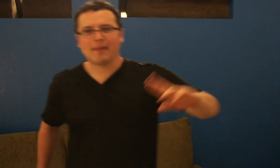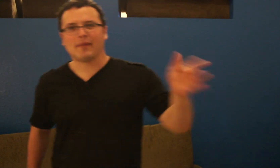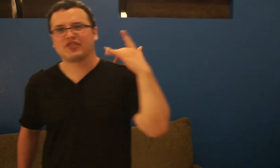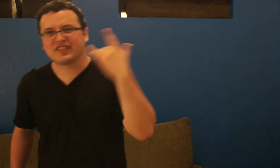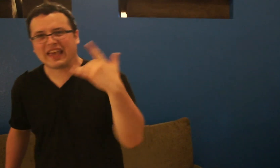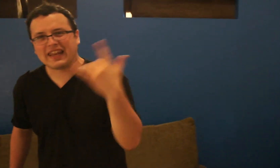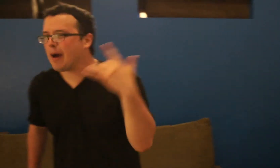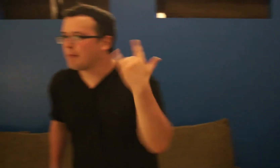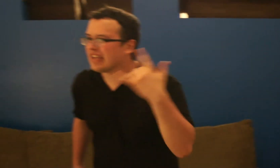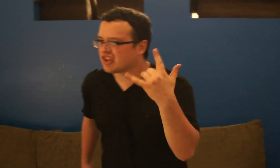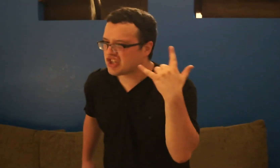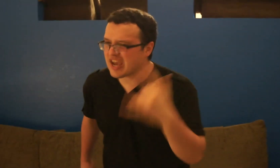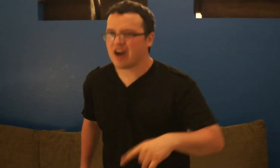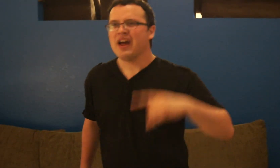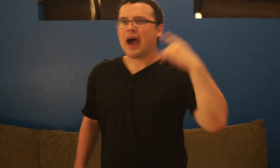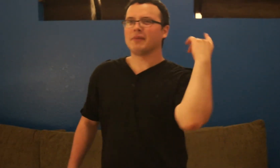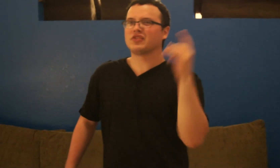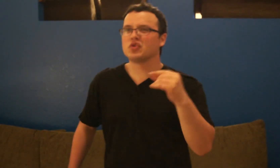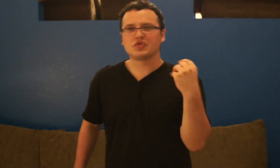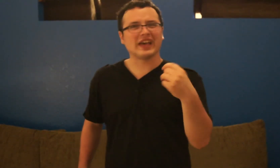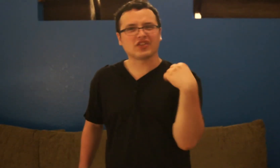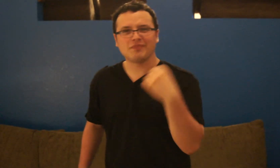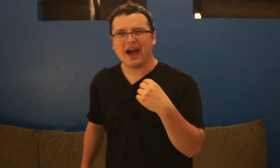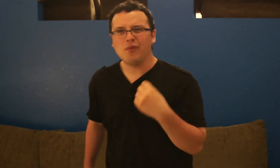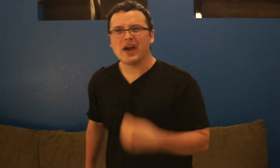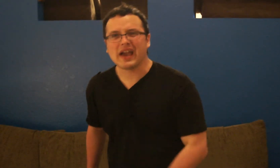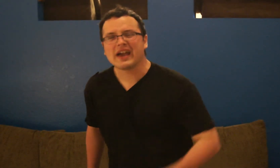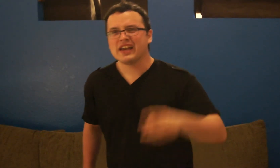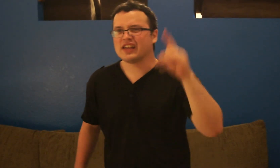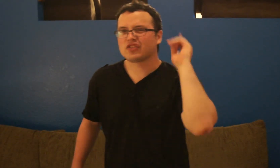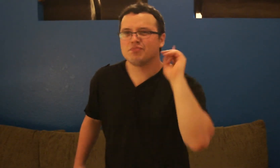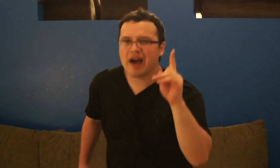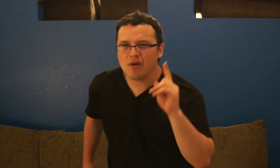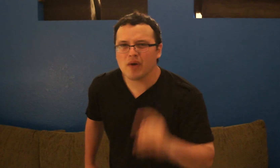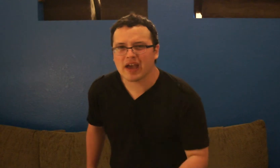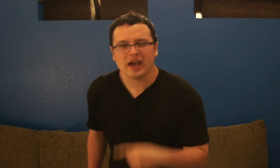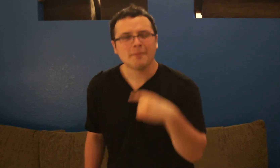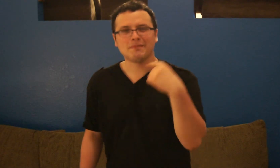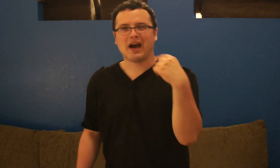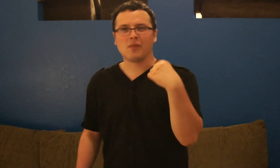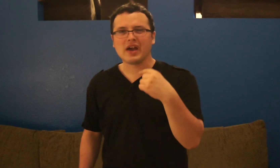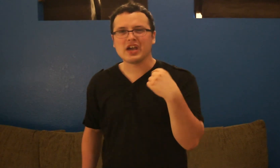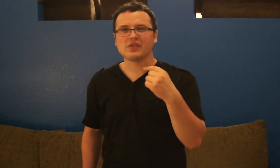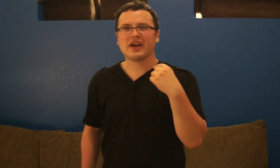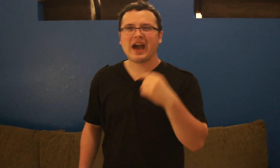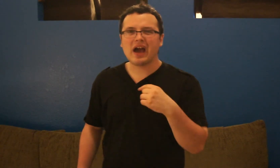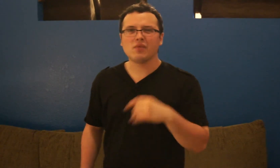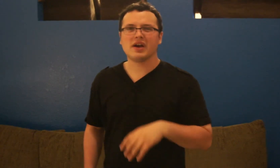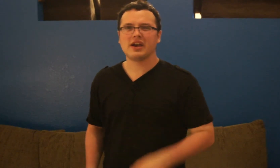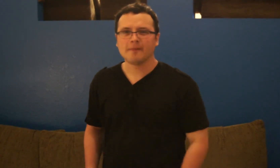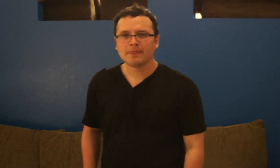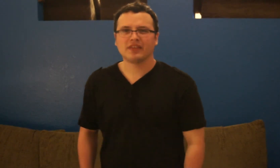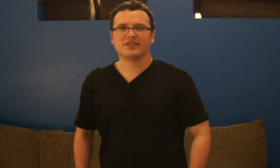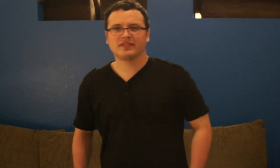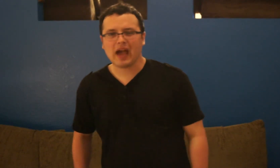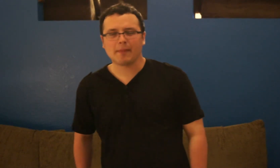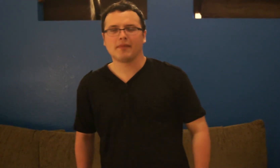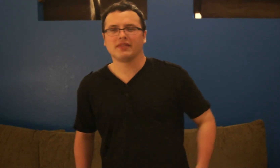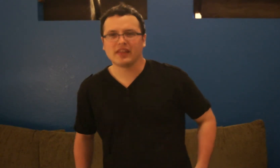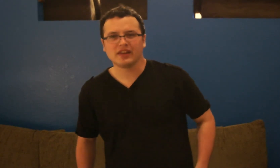I'ma stand up and shout. I'ma do things my way, it's my way or the highway. This time I'ma let it